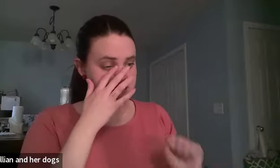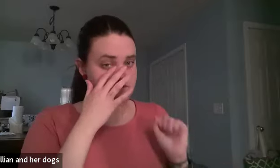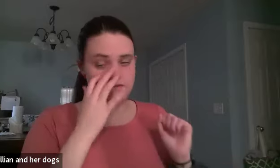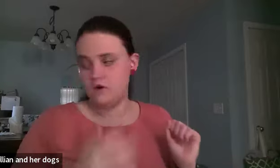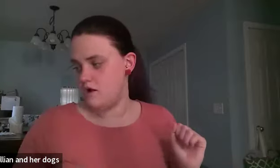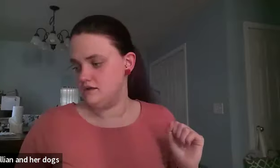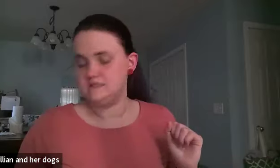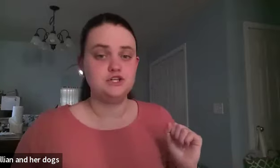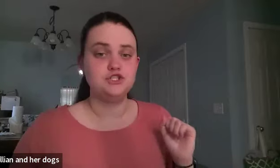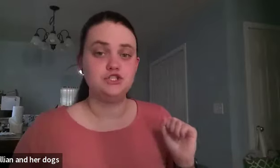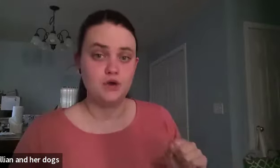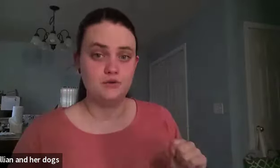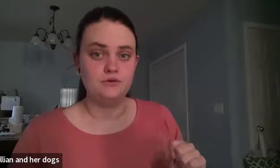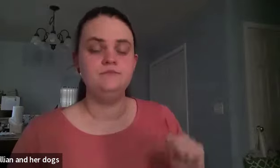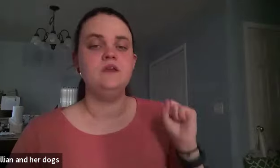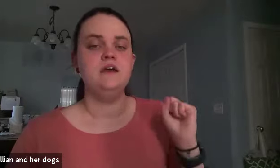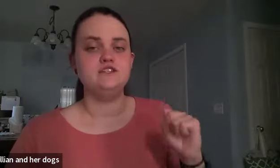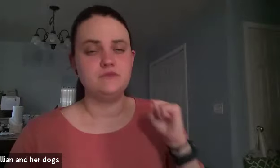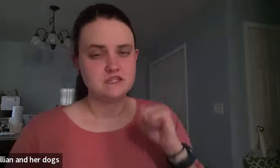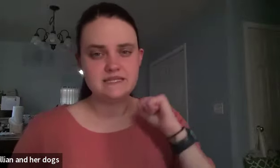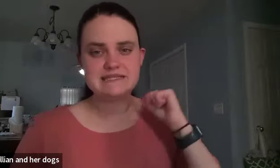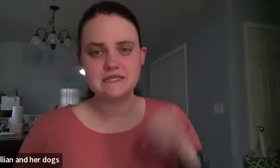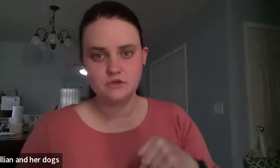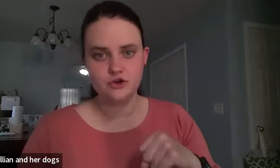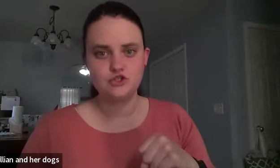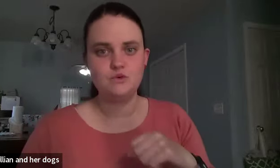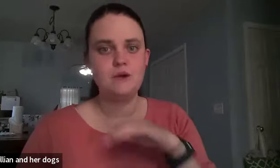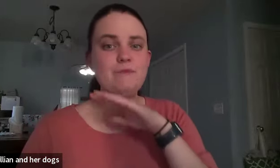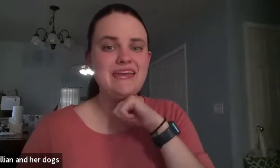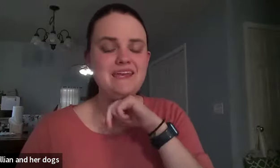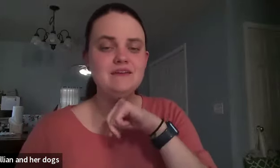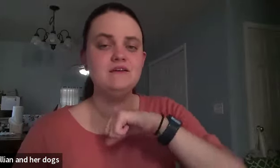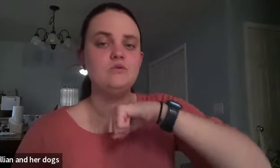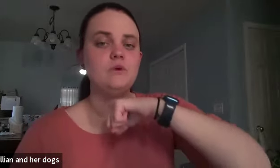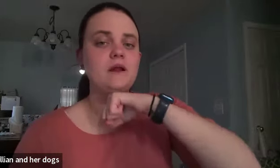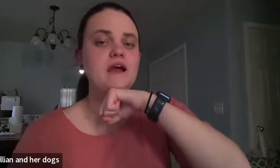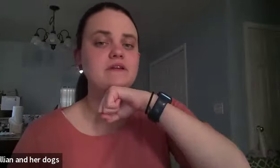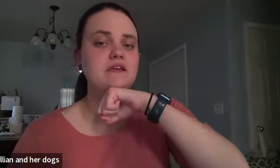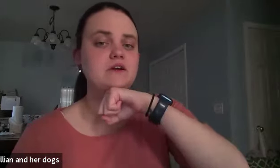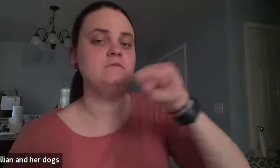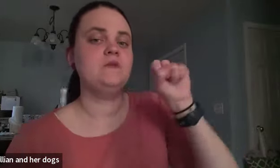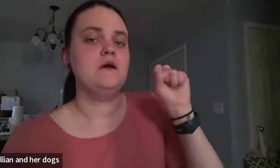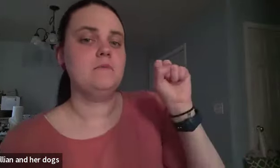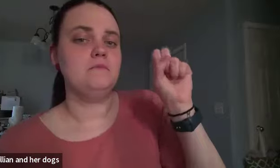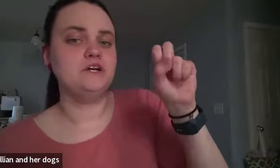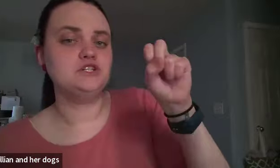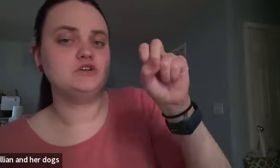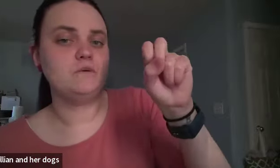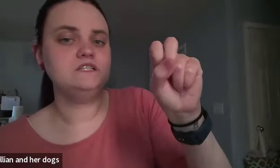is a frog / toad. And so that's going to be similar to our pig, where we're going to have it here, but you're going